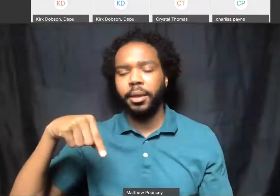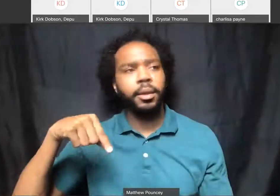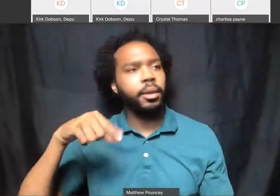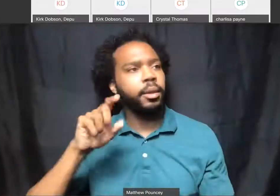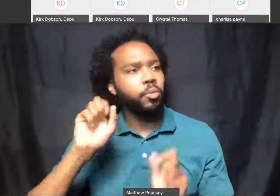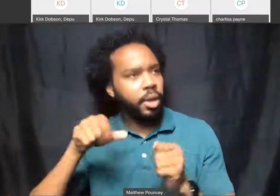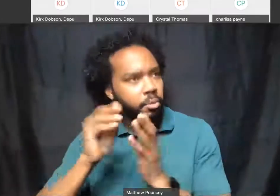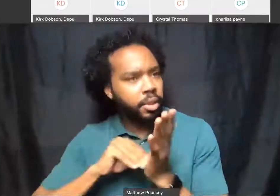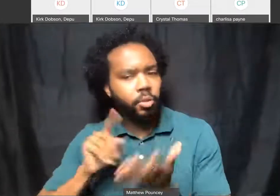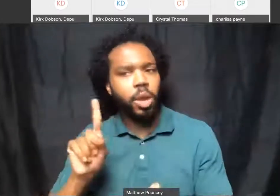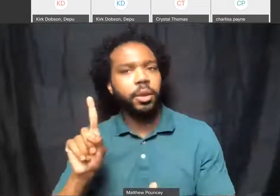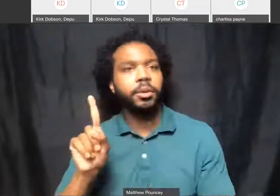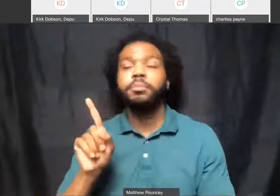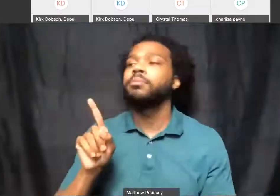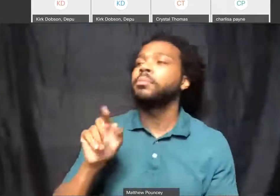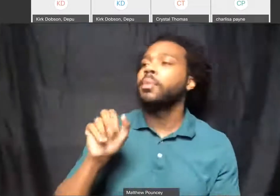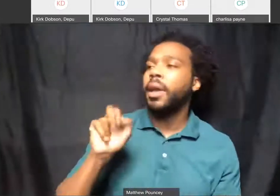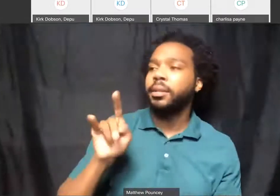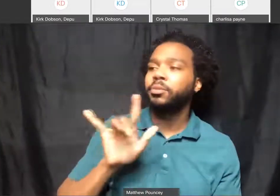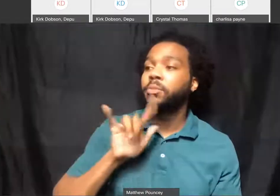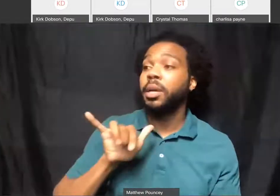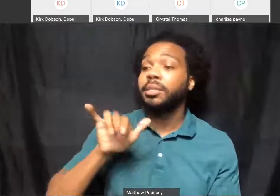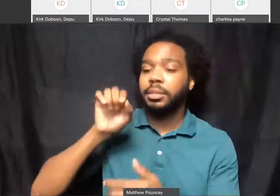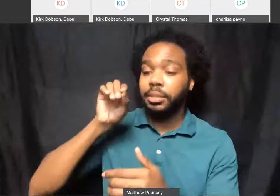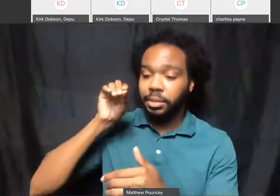It's in MCIS.